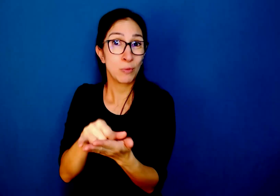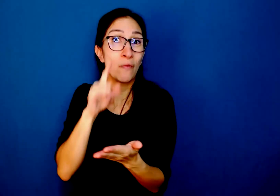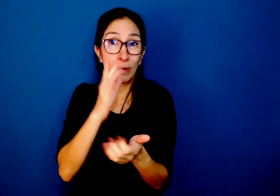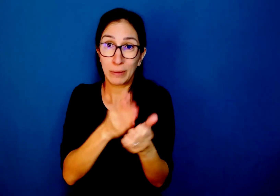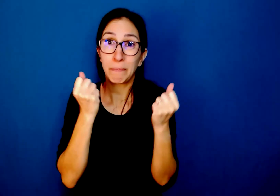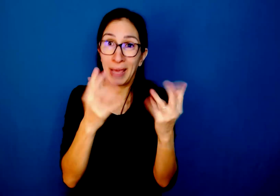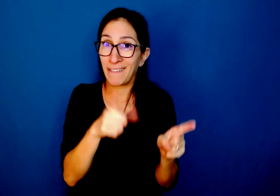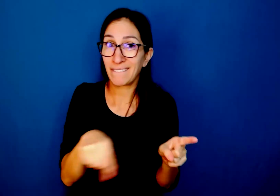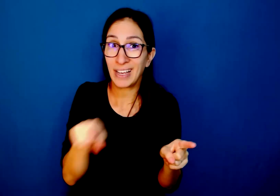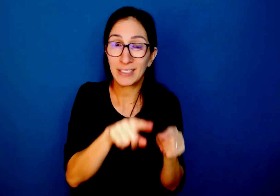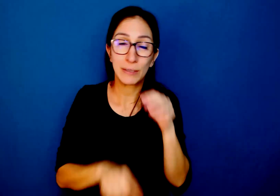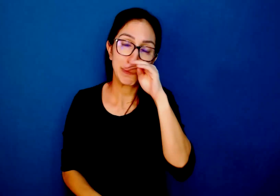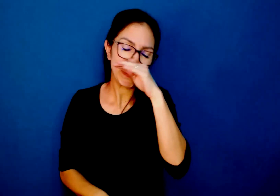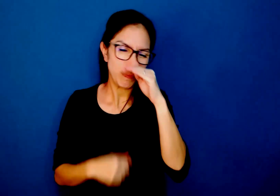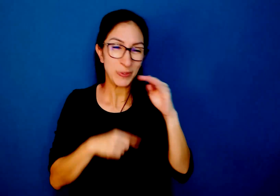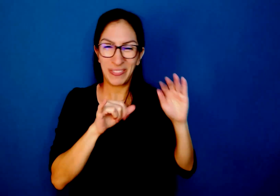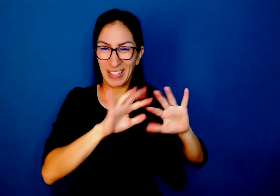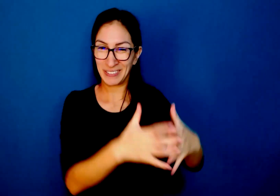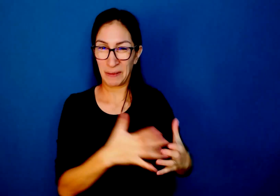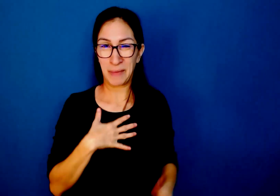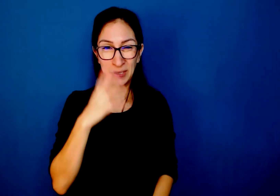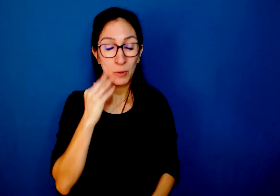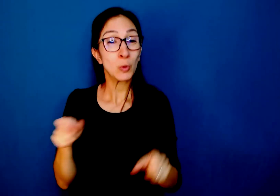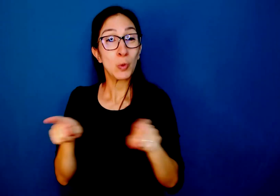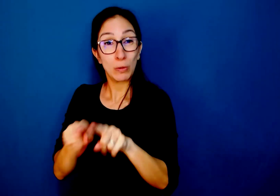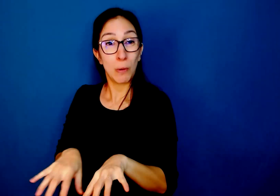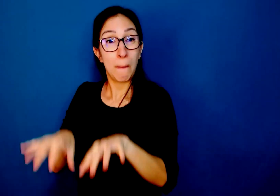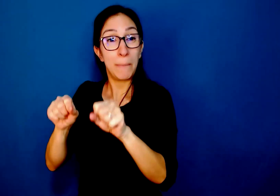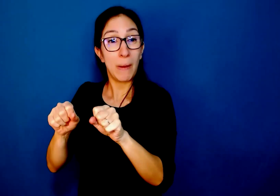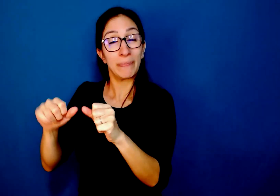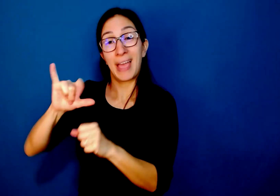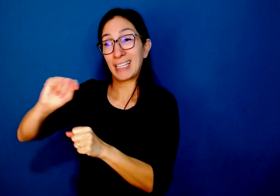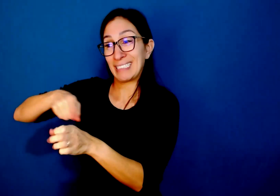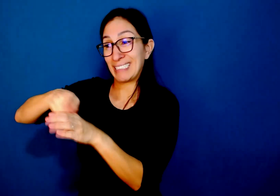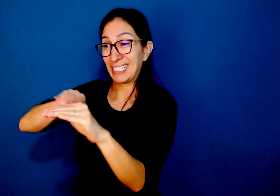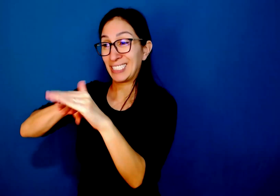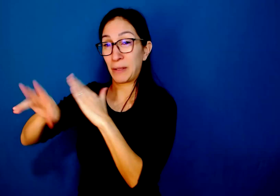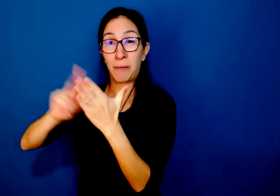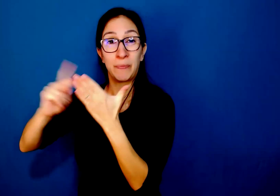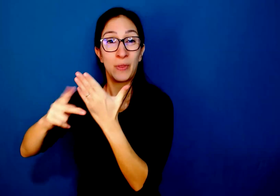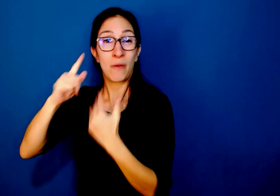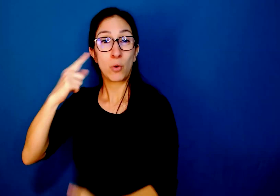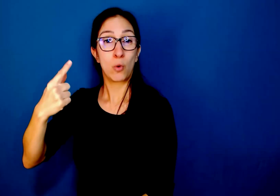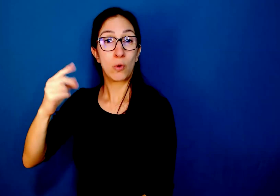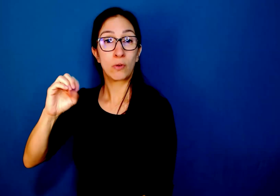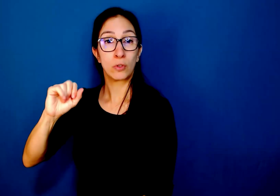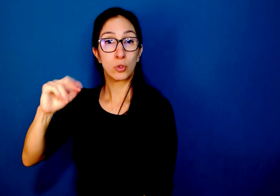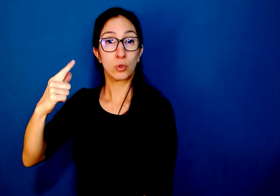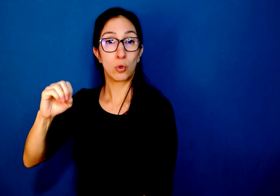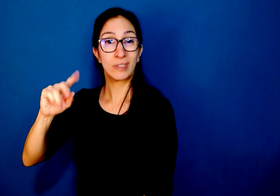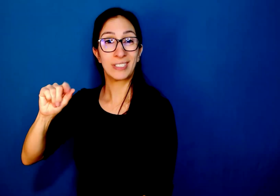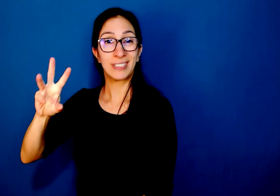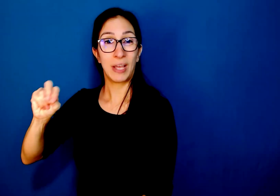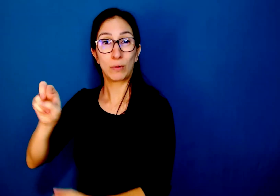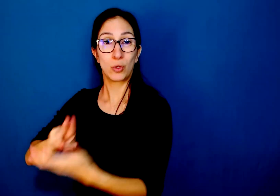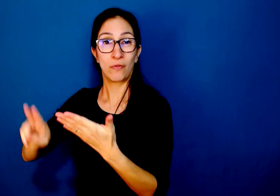in charge of Georgetown University's electronic IT accessibility program. So that's not just about checking boxes or